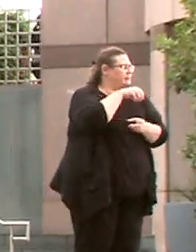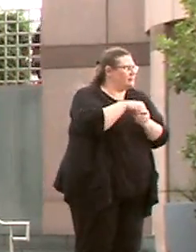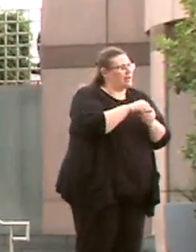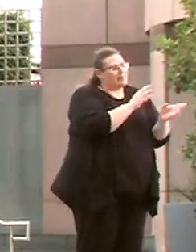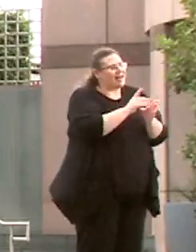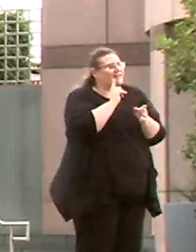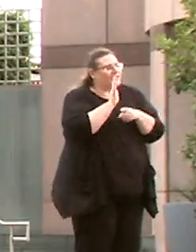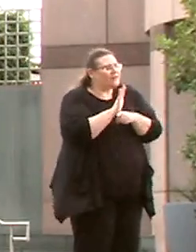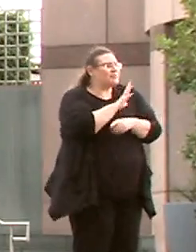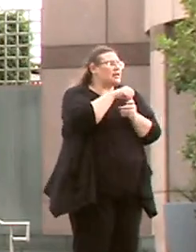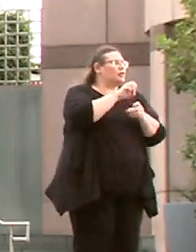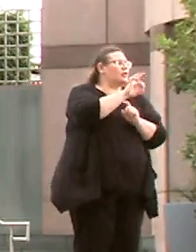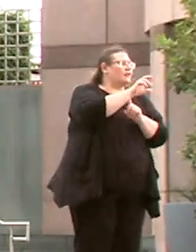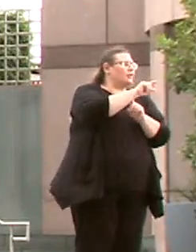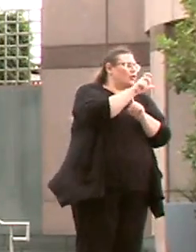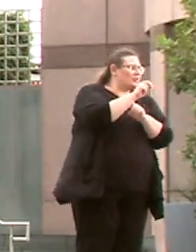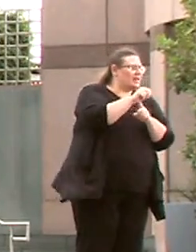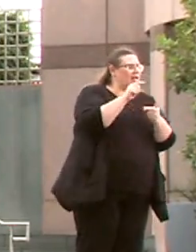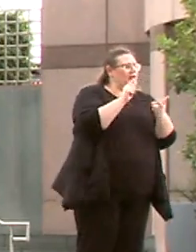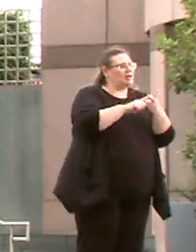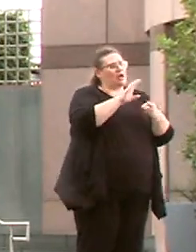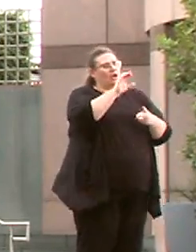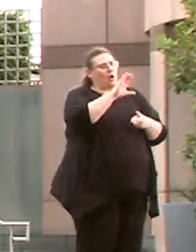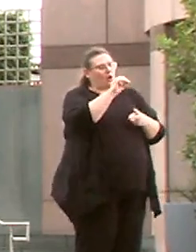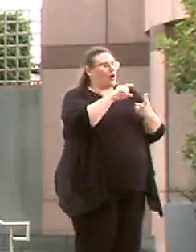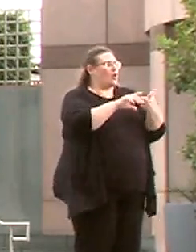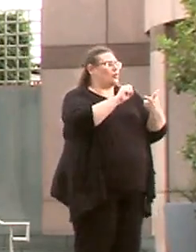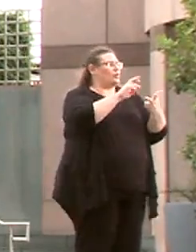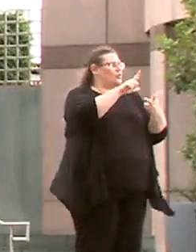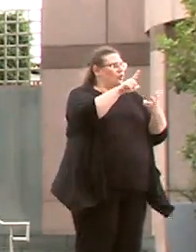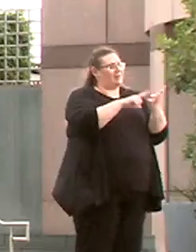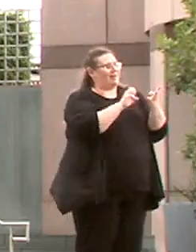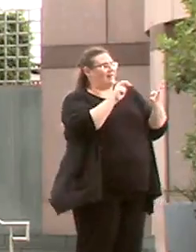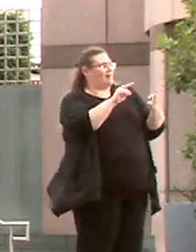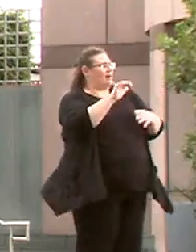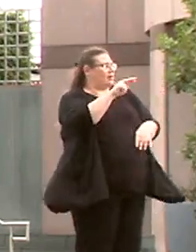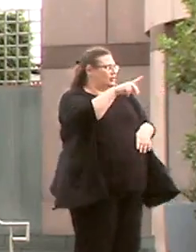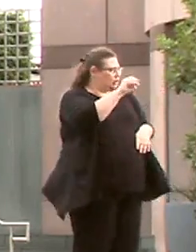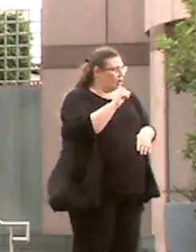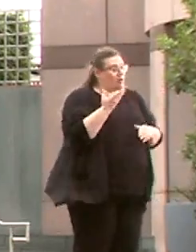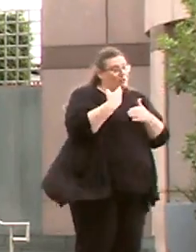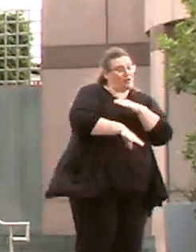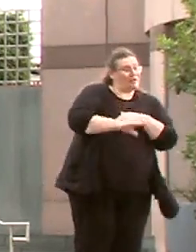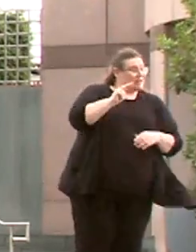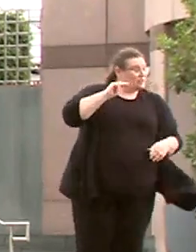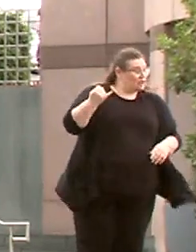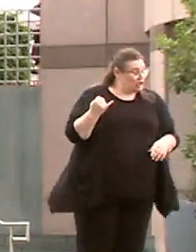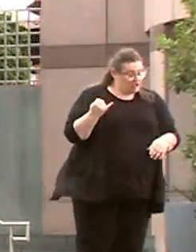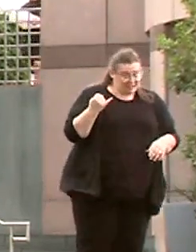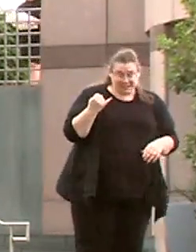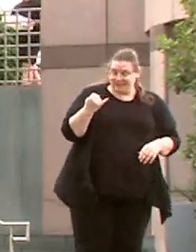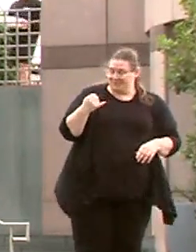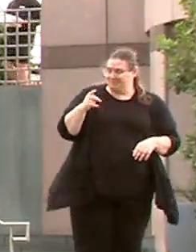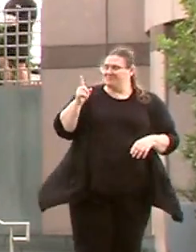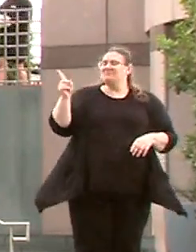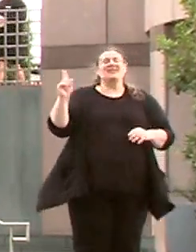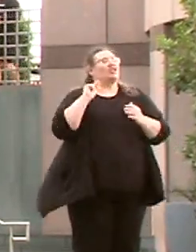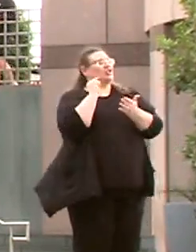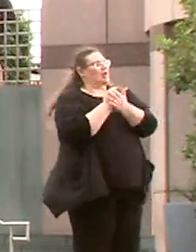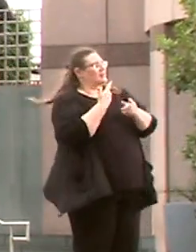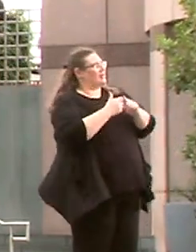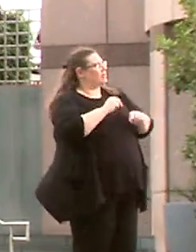for films including Frozen, Manoa, Coco, Soul, and Encanto. Born and raised in New Jersey, Ryan graduated